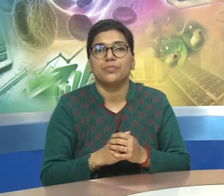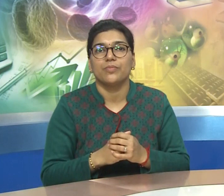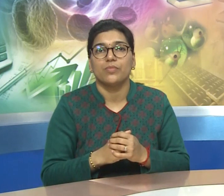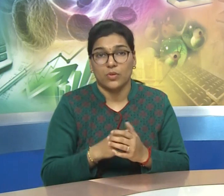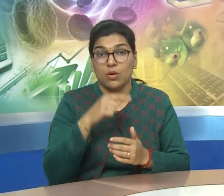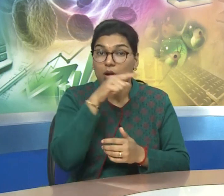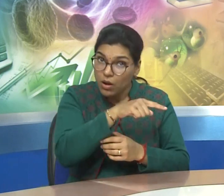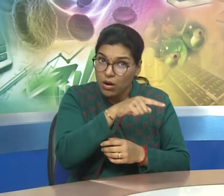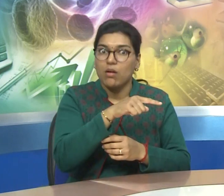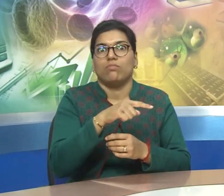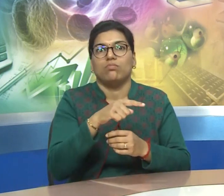classification in the year